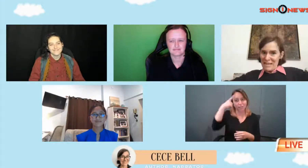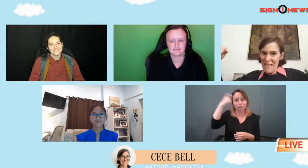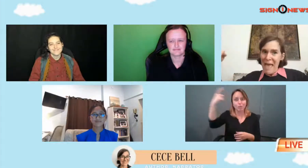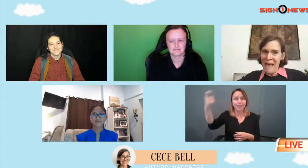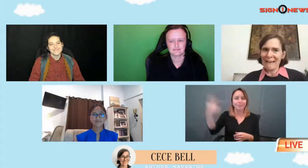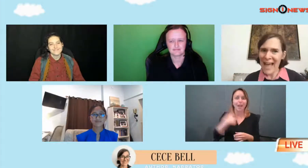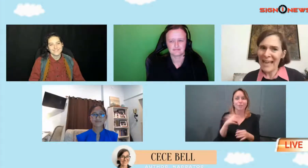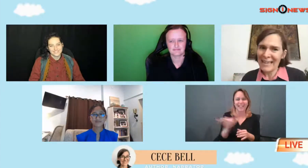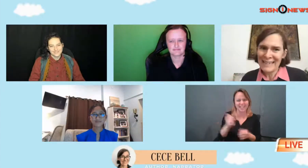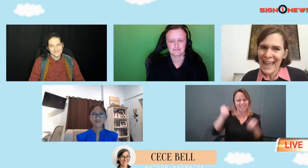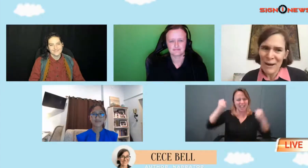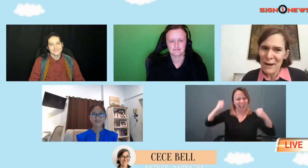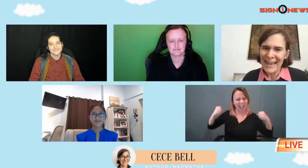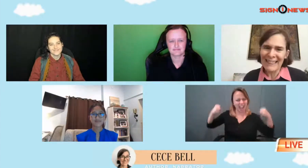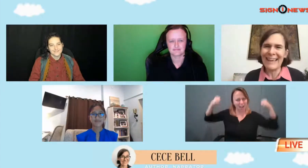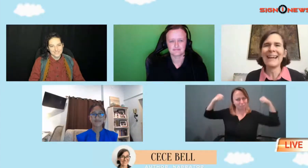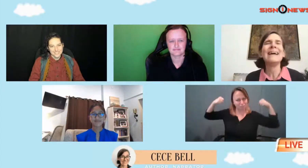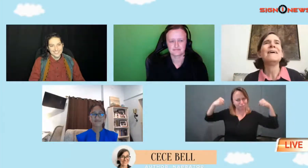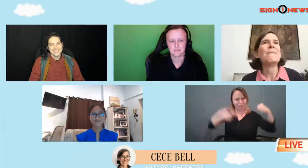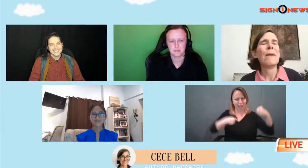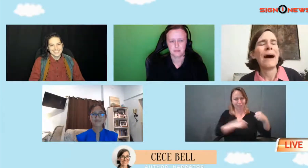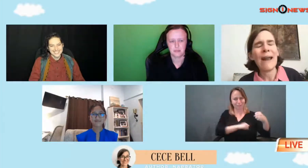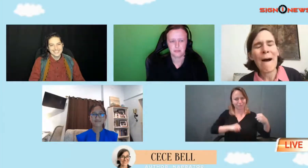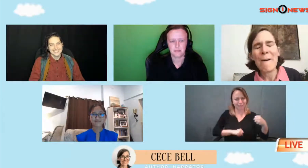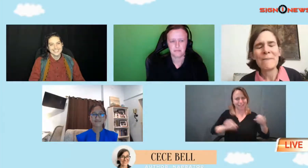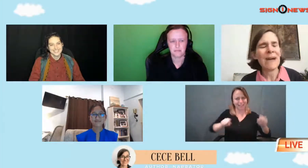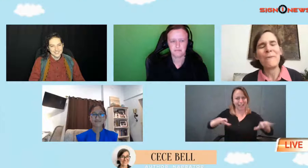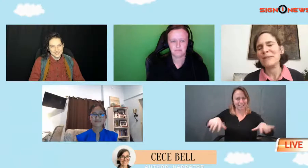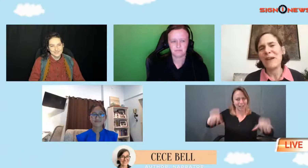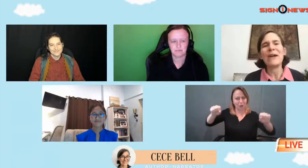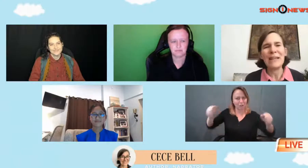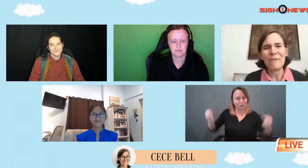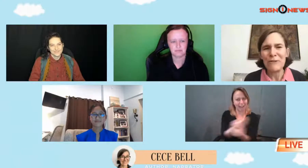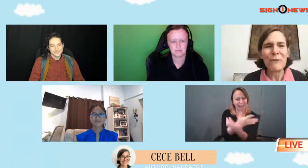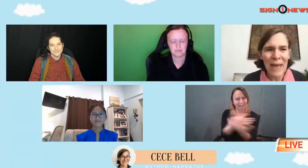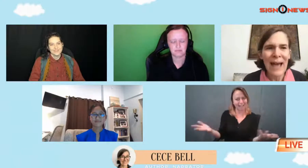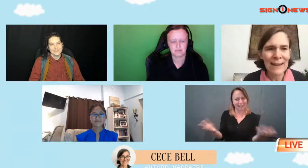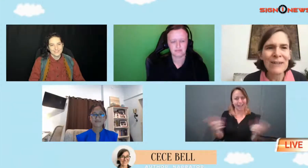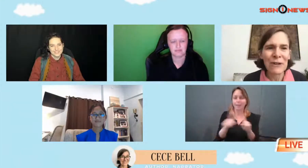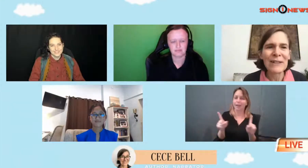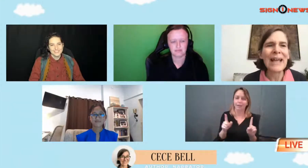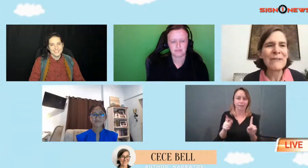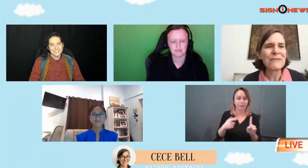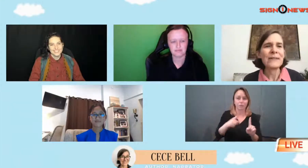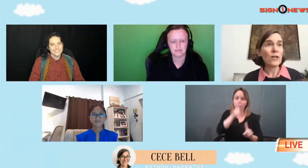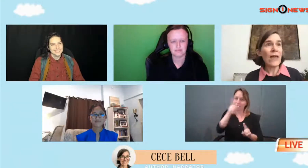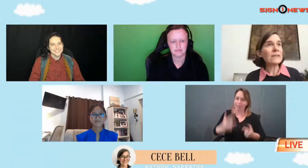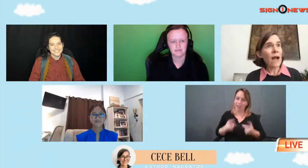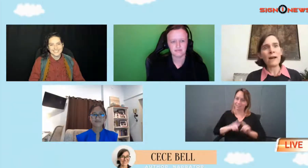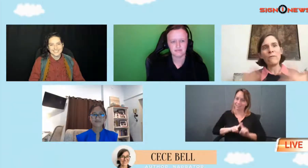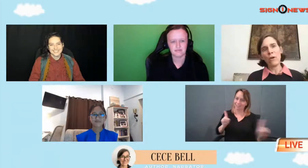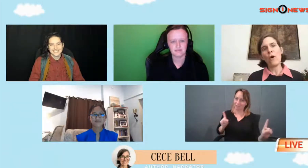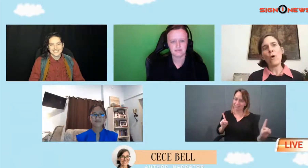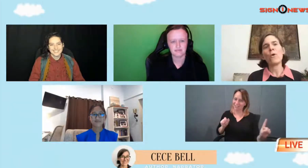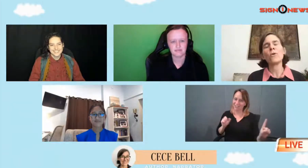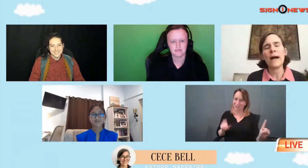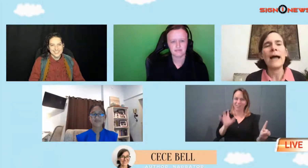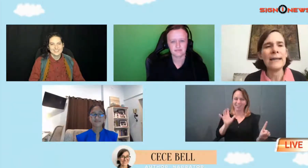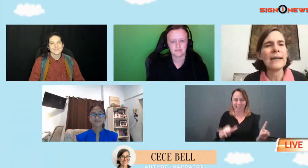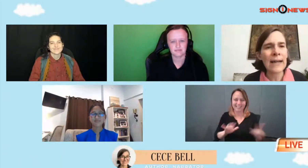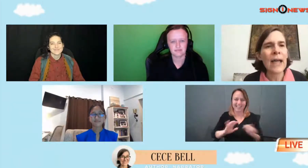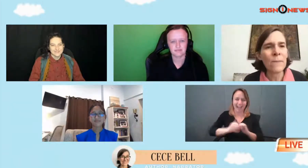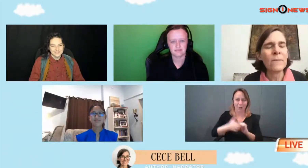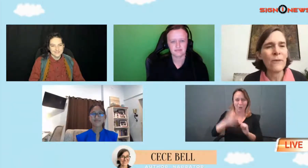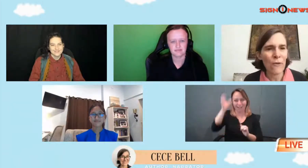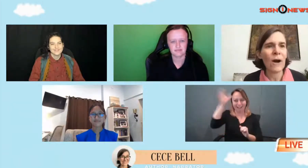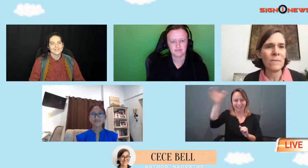like, yeah, I can take on anything. But I was very different from that in real life. So that's kind of where the whole